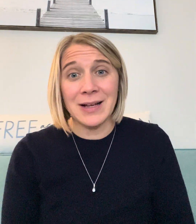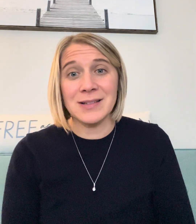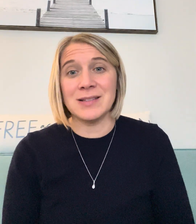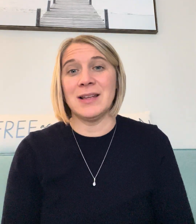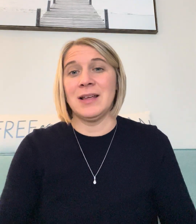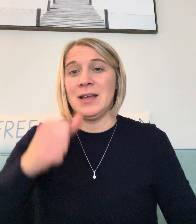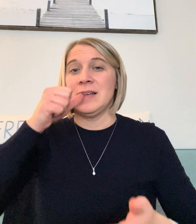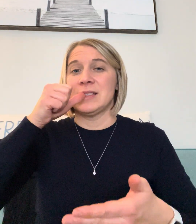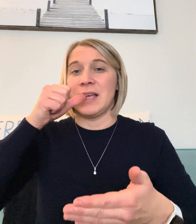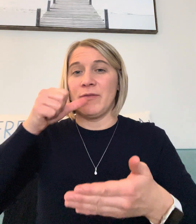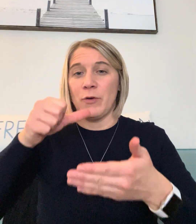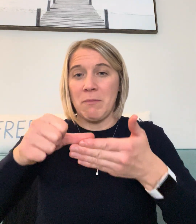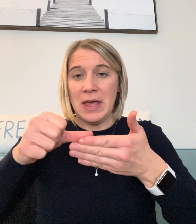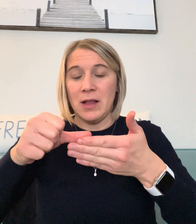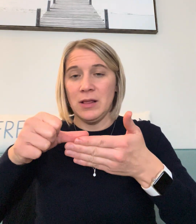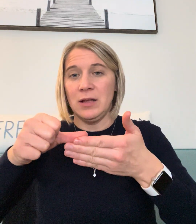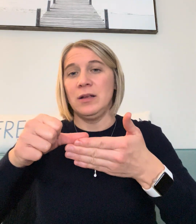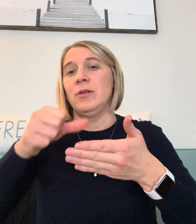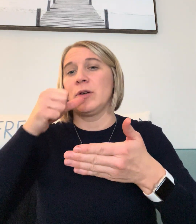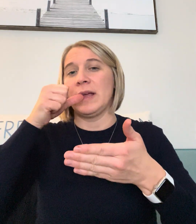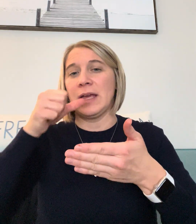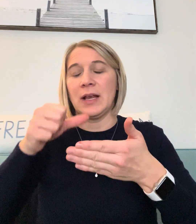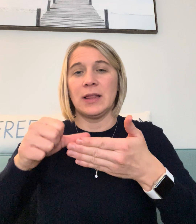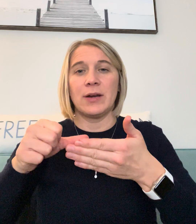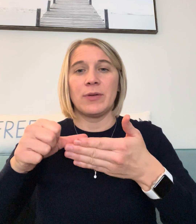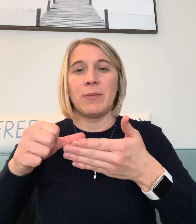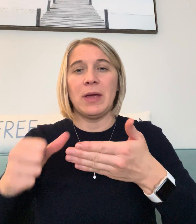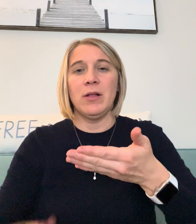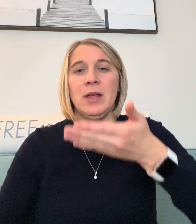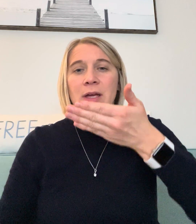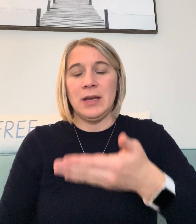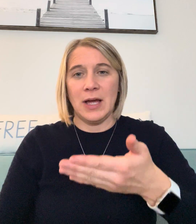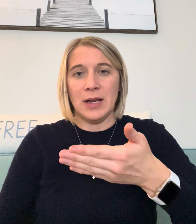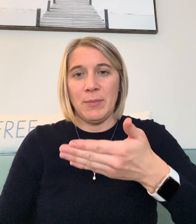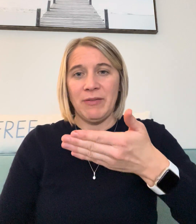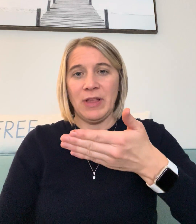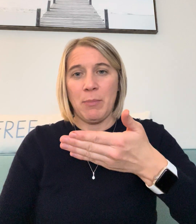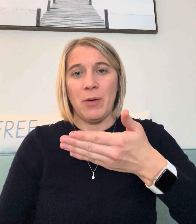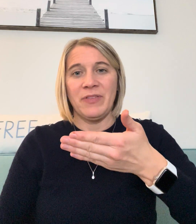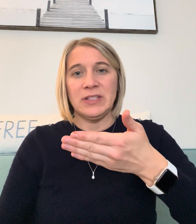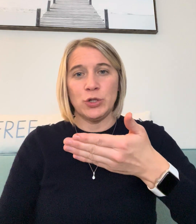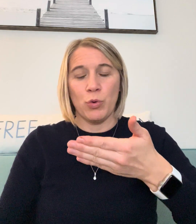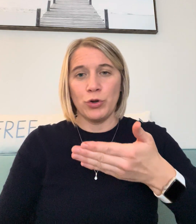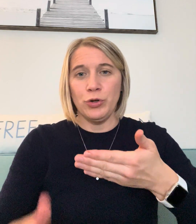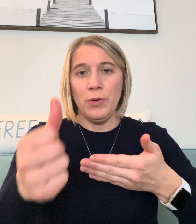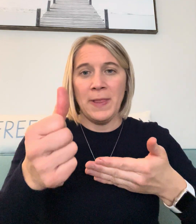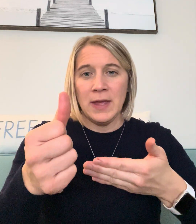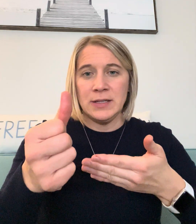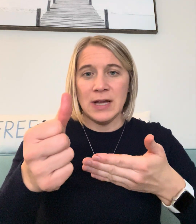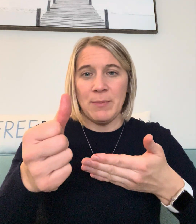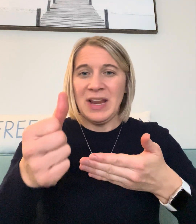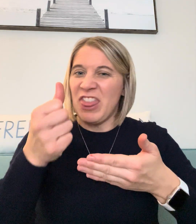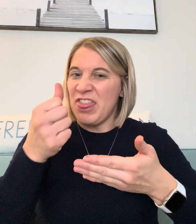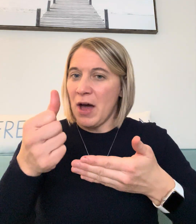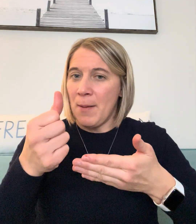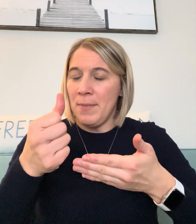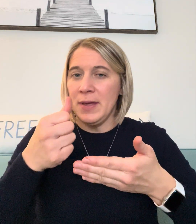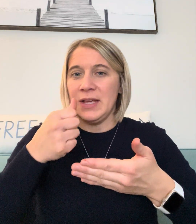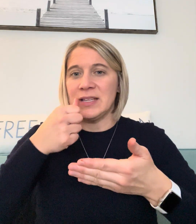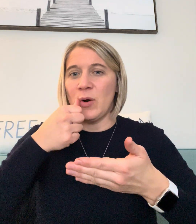Mailbox, sign for mail, like getting a letter in the mail. Non-dominant flat palm facing toward you. Dominant thumb is out. I